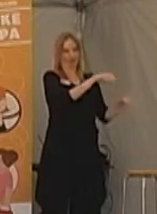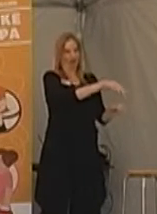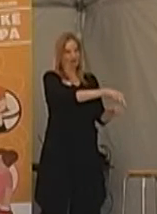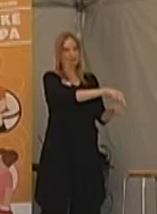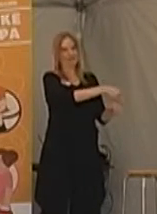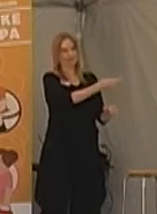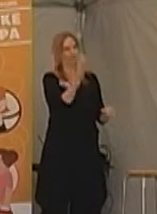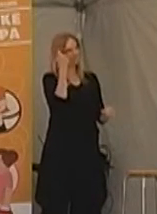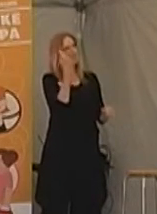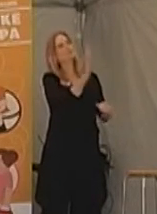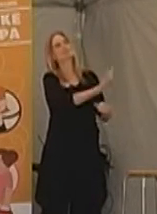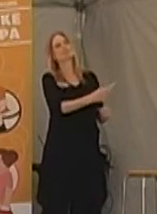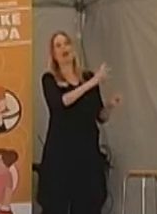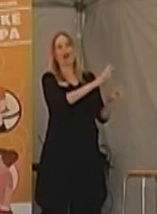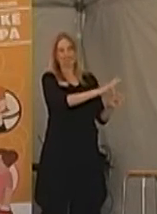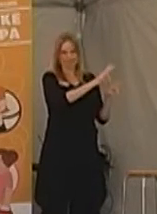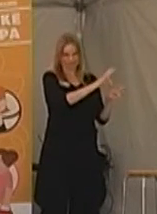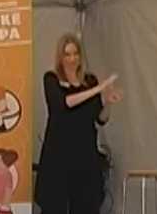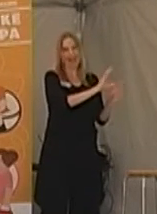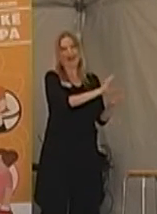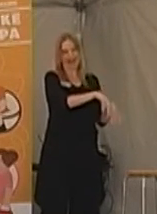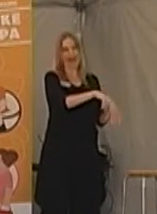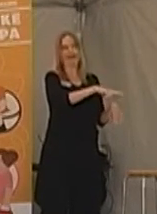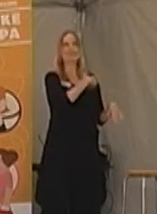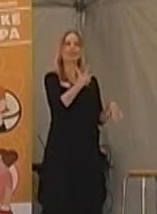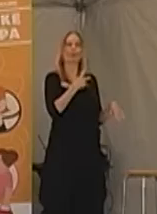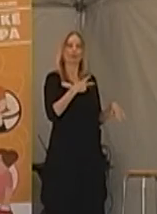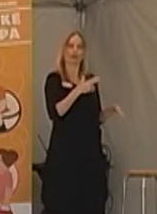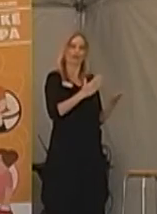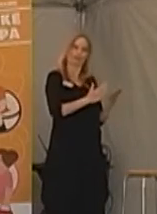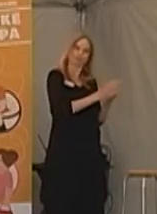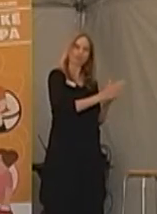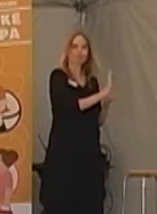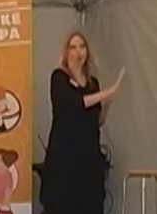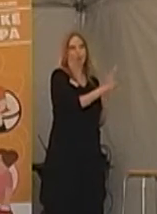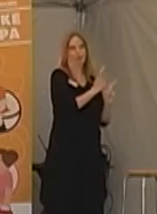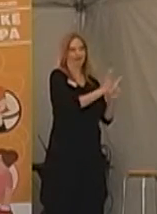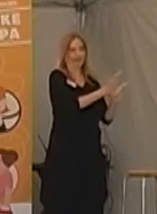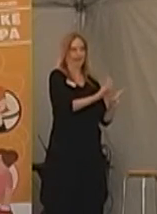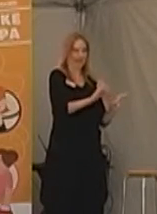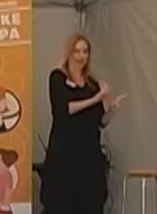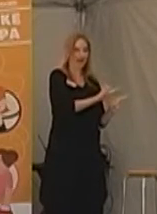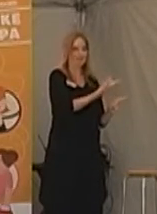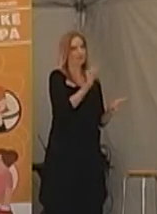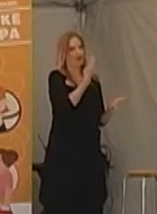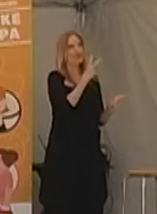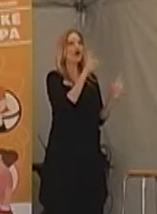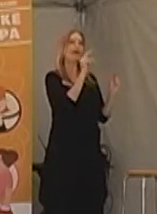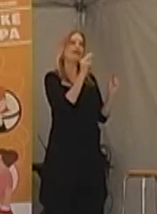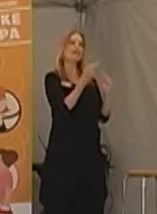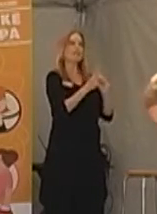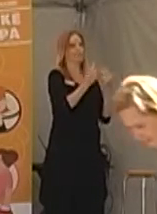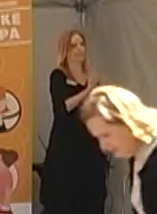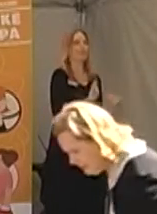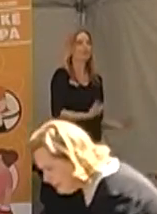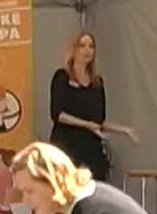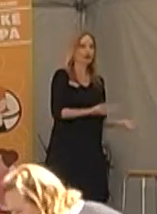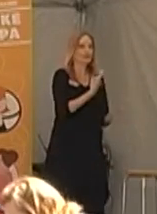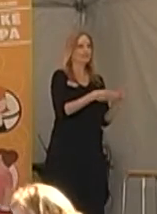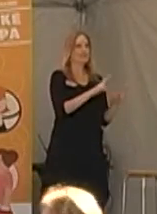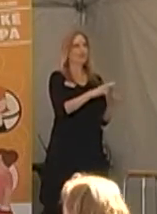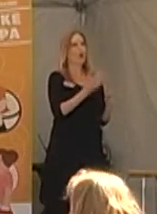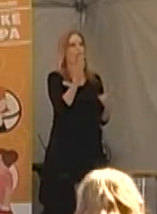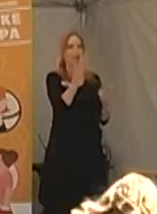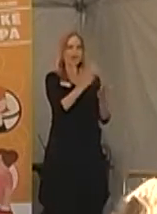it a year. I did give it a year to live as Danishly as I could and see if it made me any happier as a result, because I kept reading that Denmark was